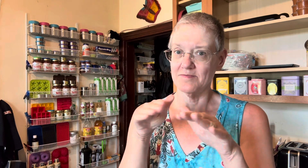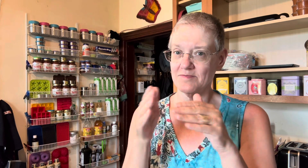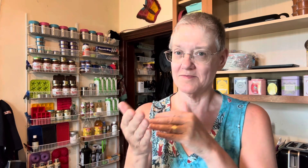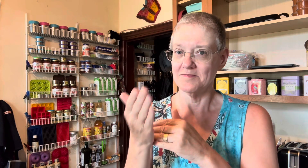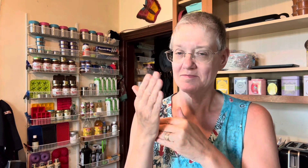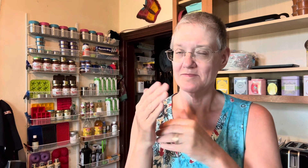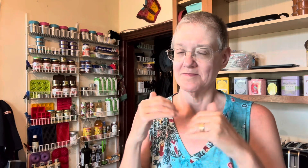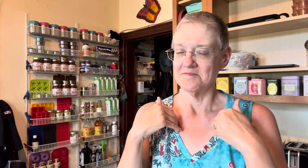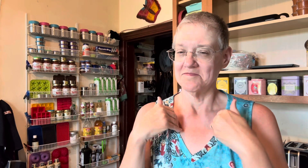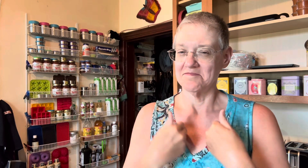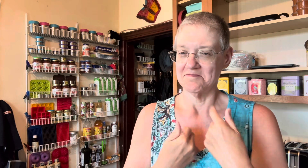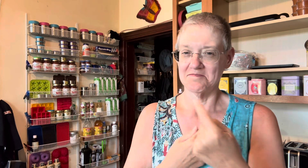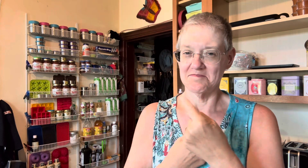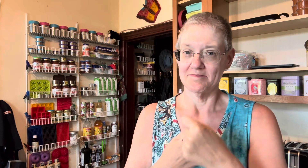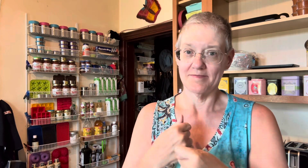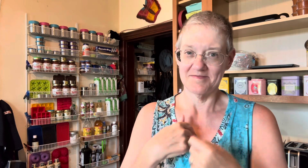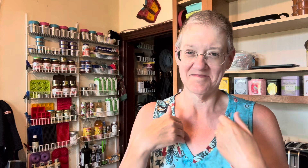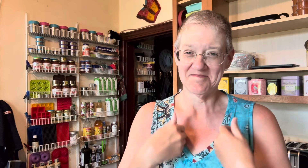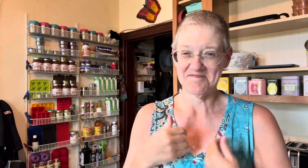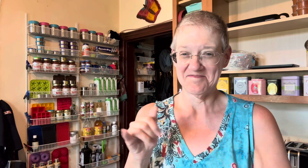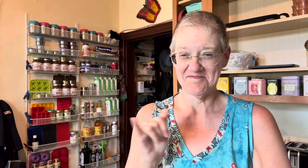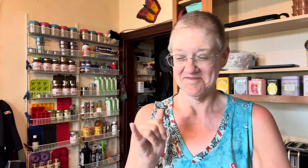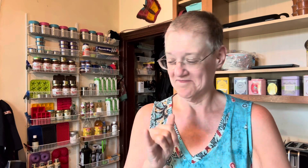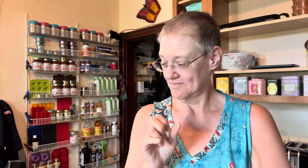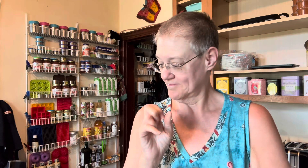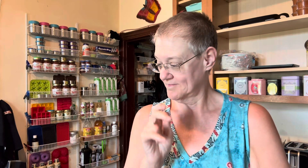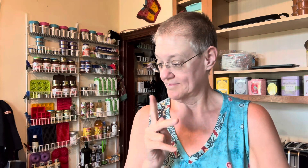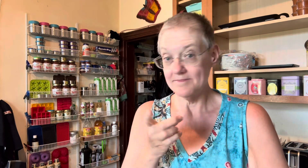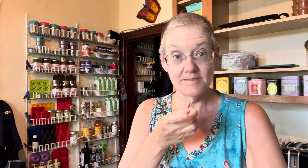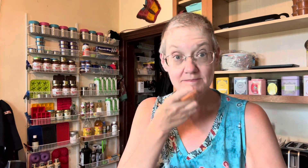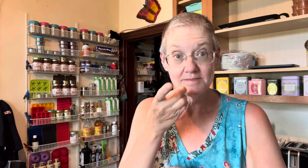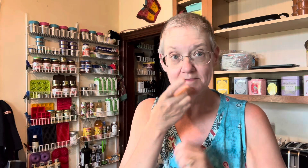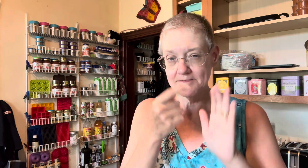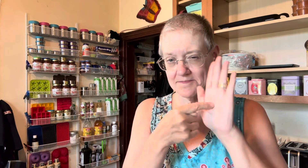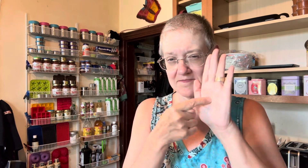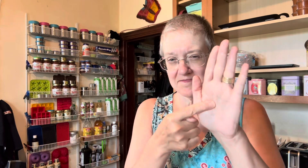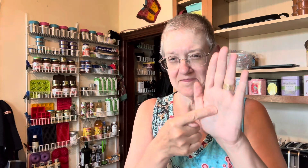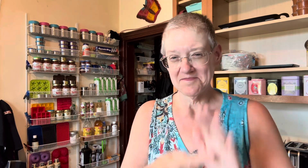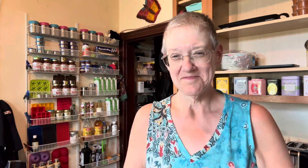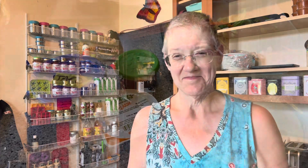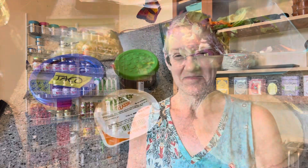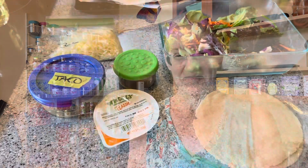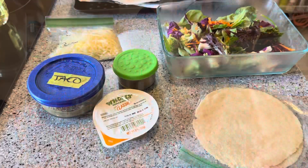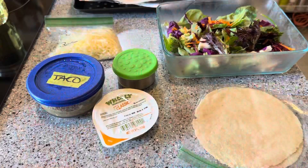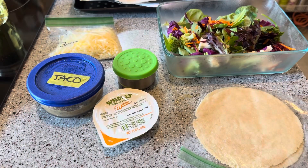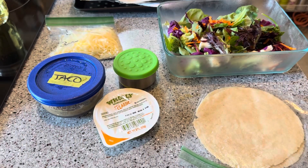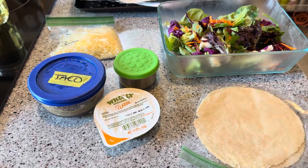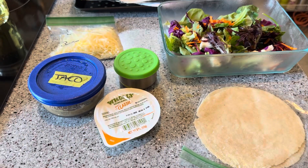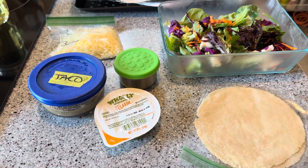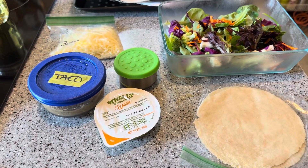It's been a long walk this morning, so we're both tired today. So let me show what he's going to have for